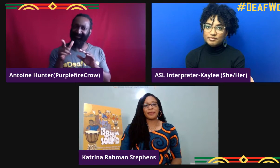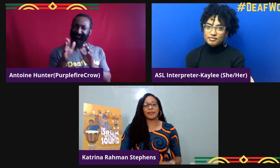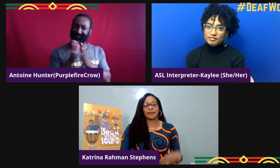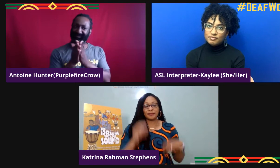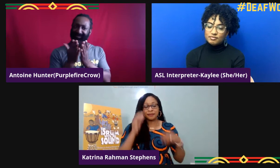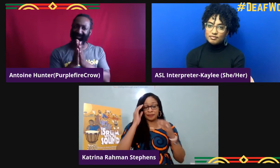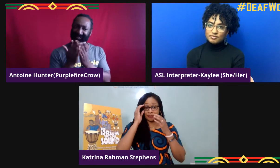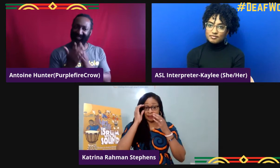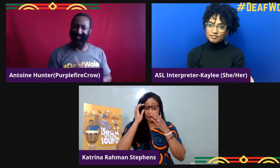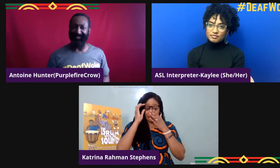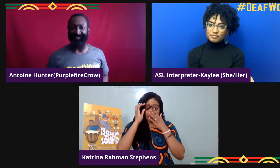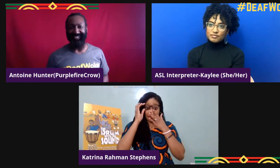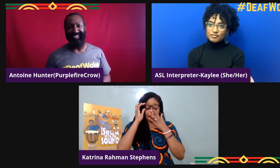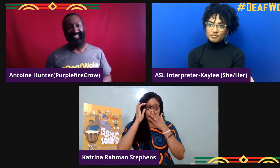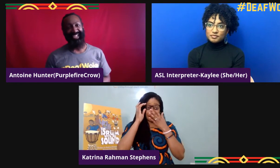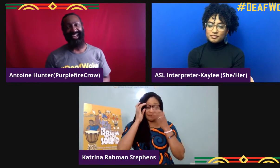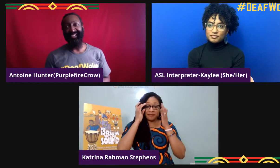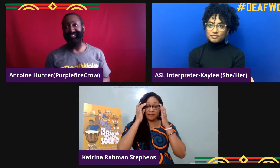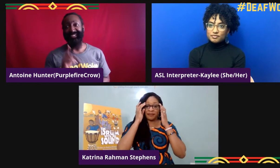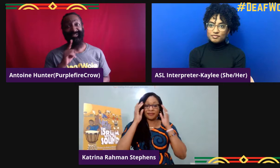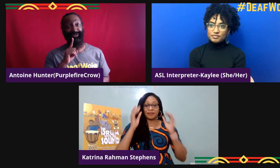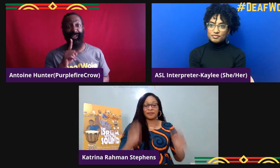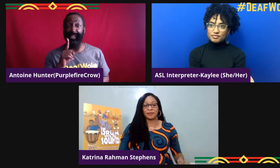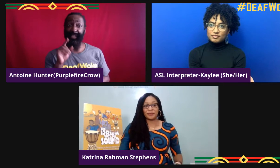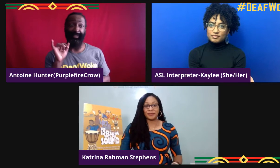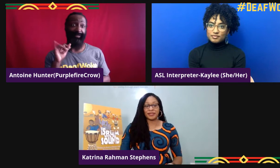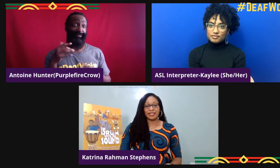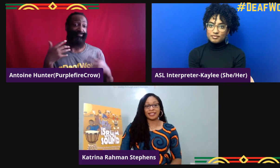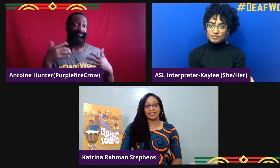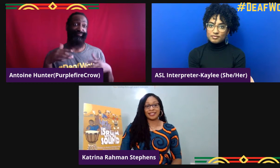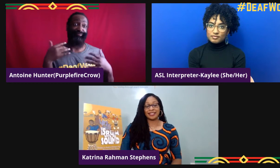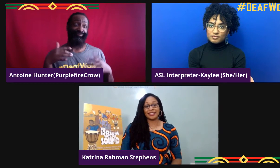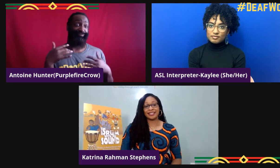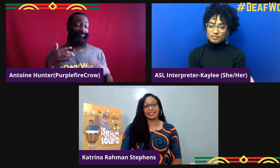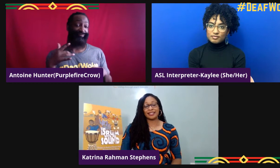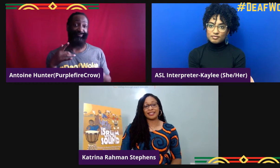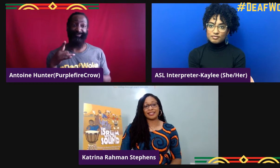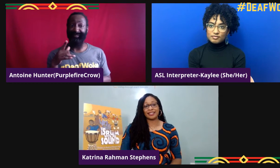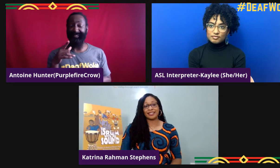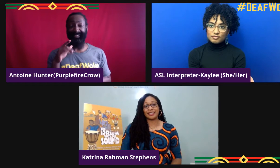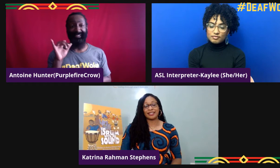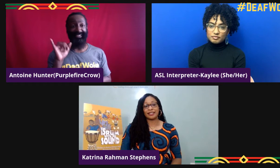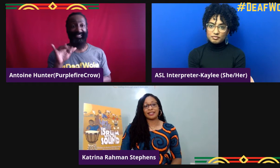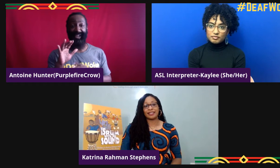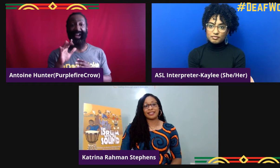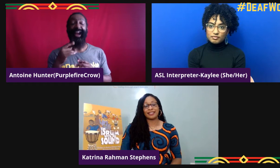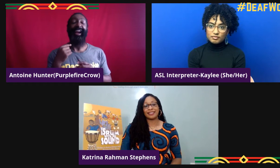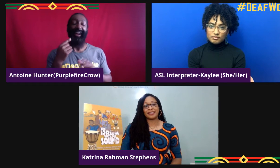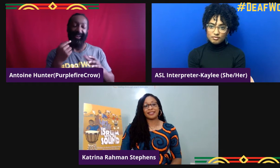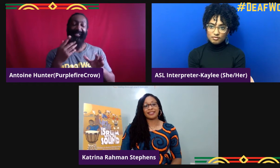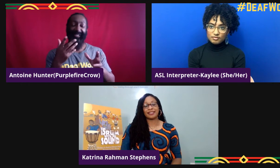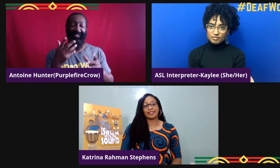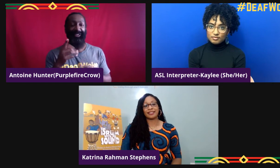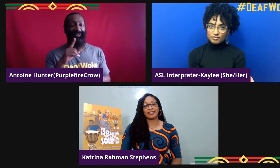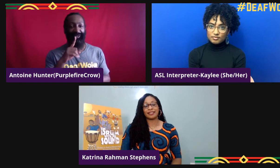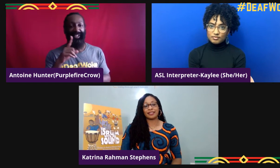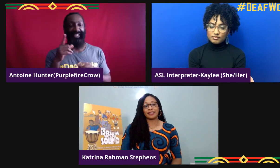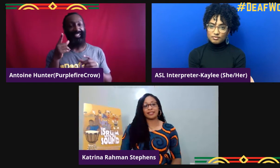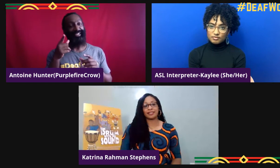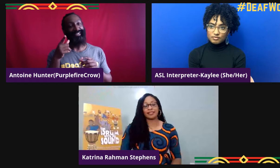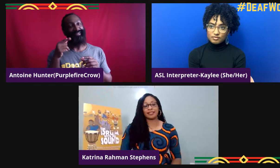ahead and give them a little more taste of that book. But that, I mean, it's,